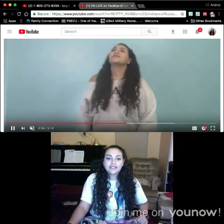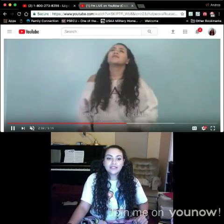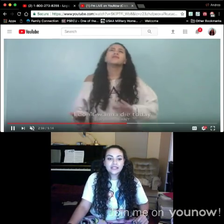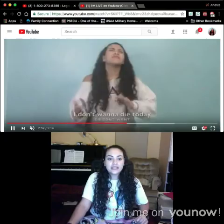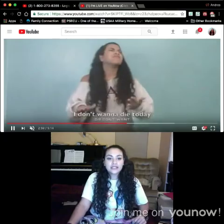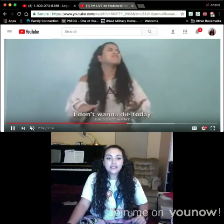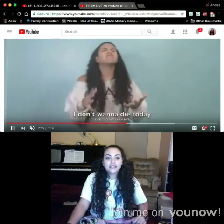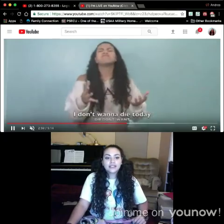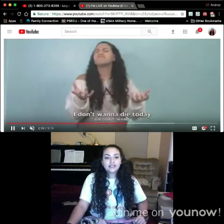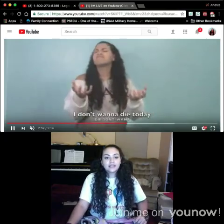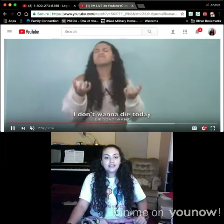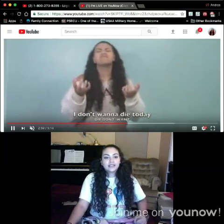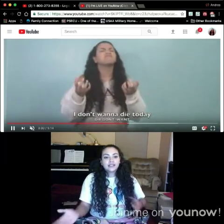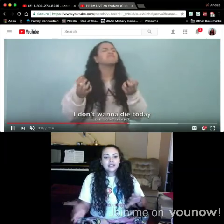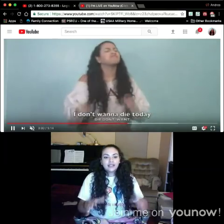any mistakes.